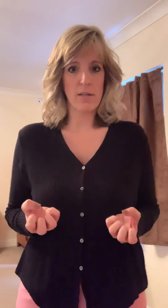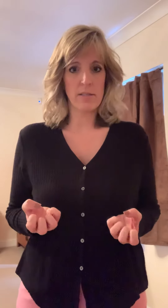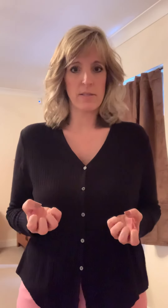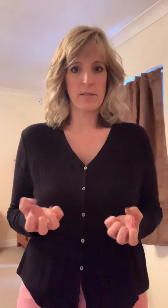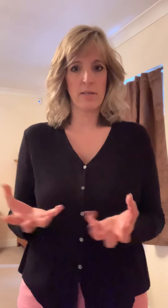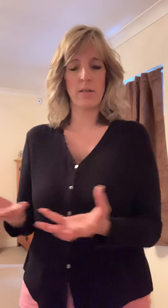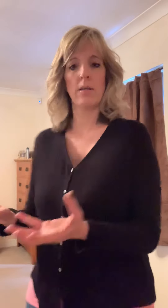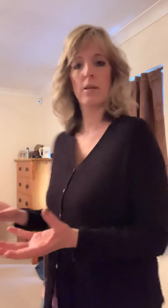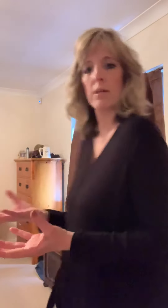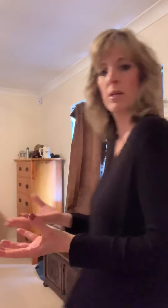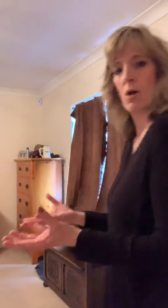Want.